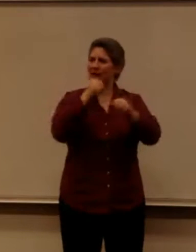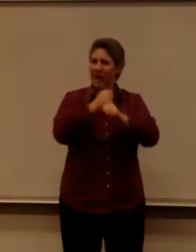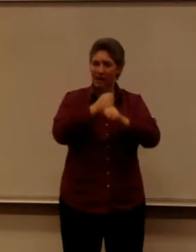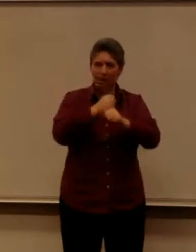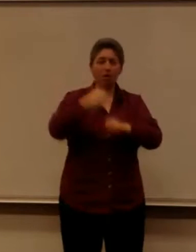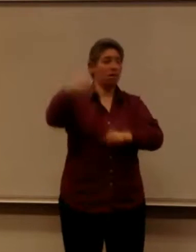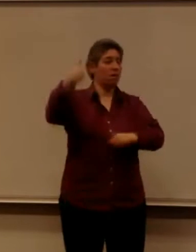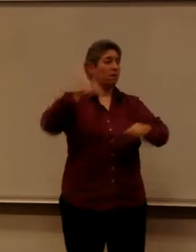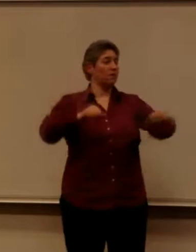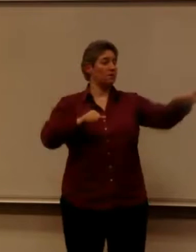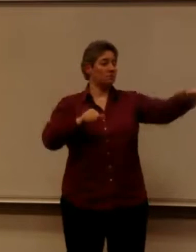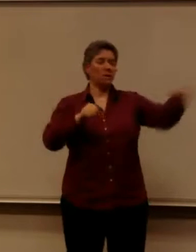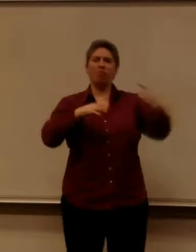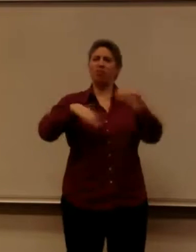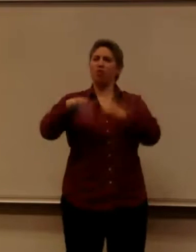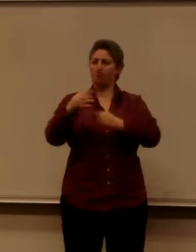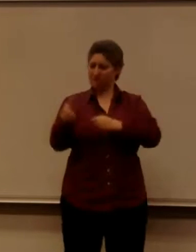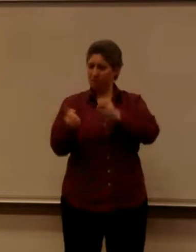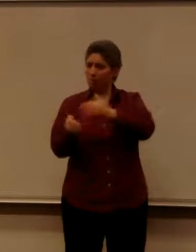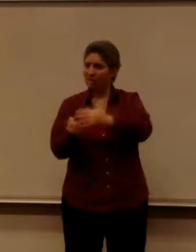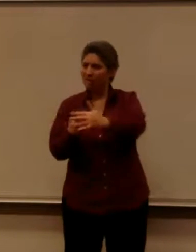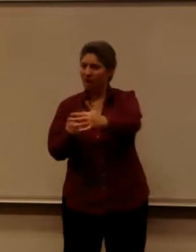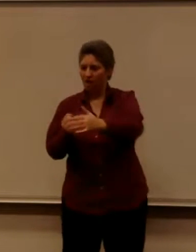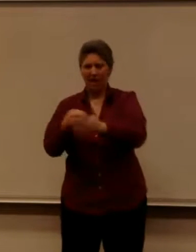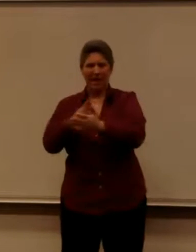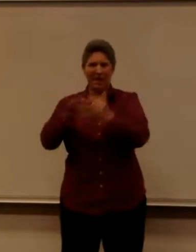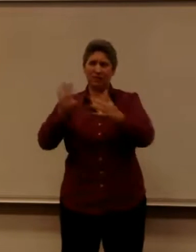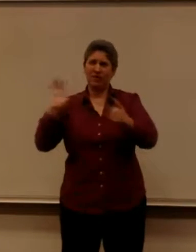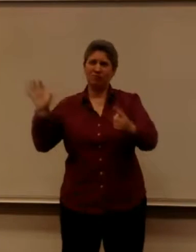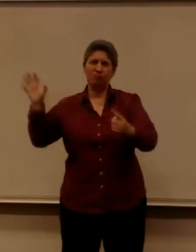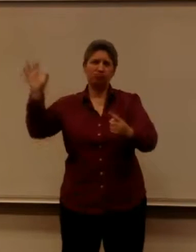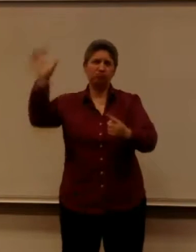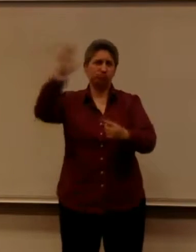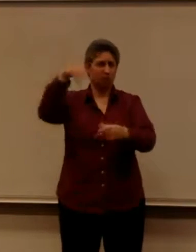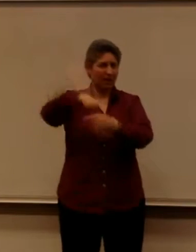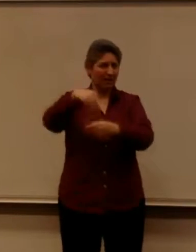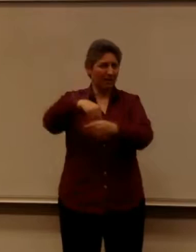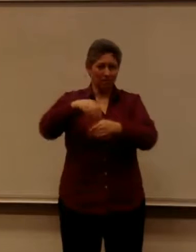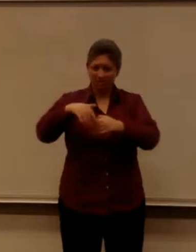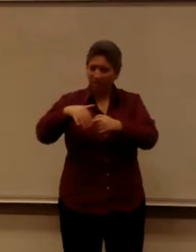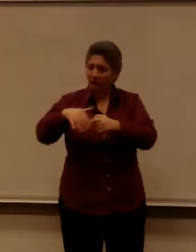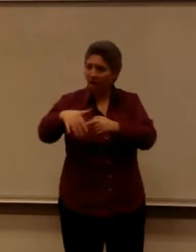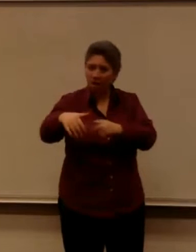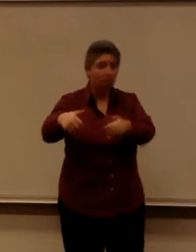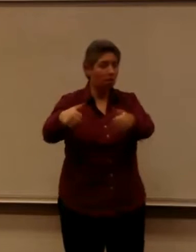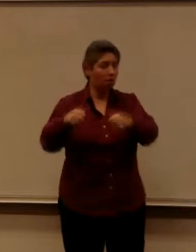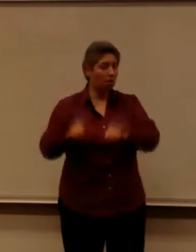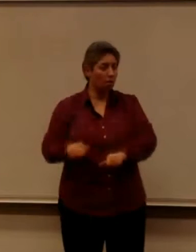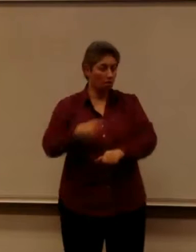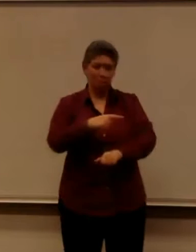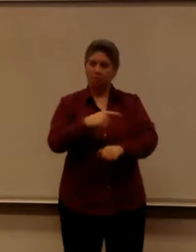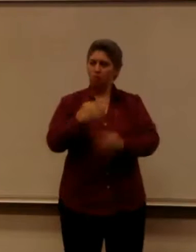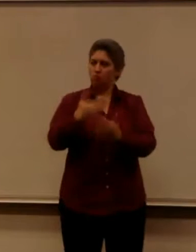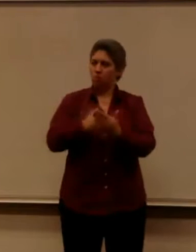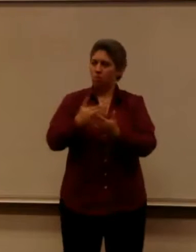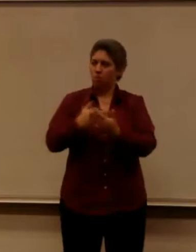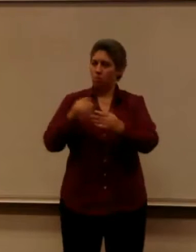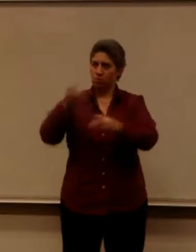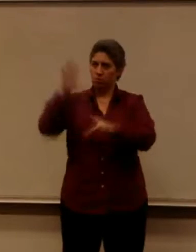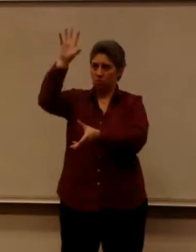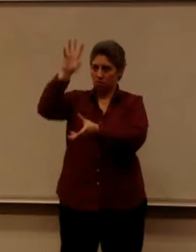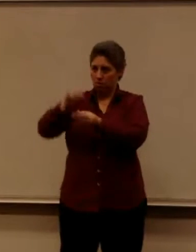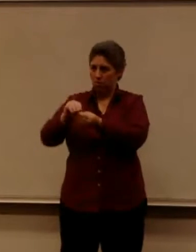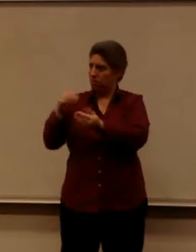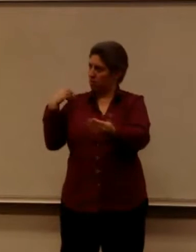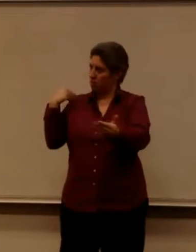could have many different files within that. The authorities plan drawer, as it were, will have lots of different councils involved in